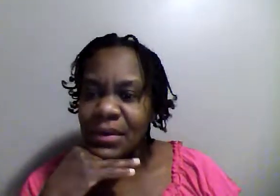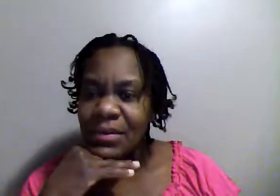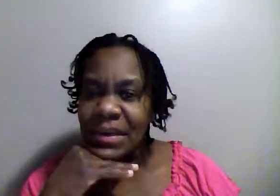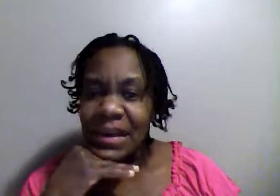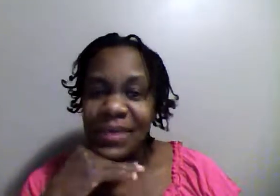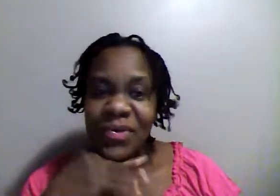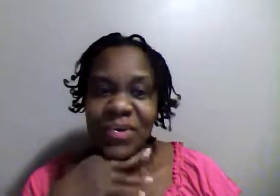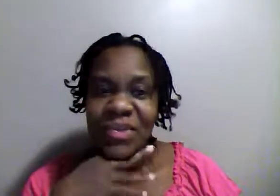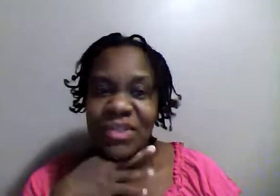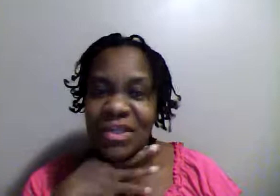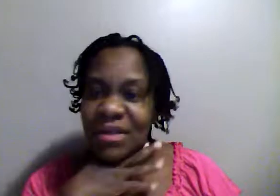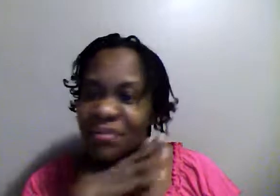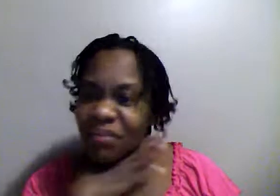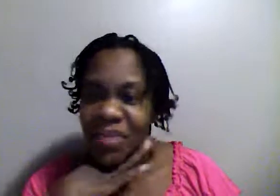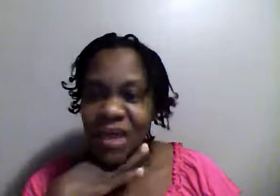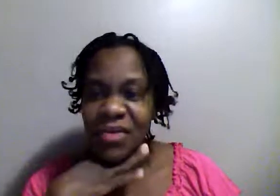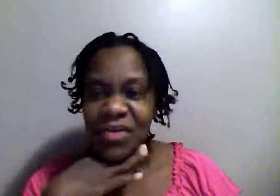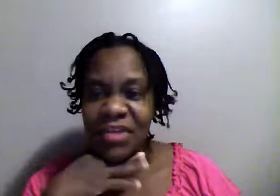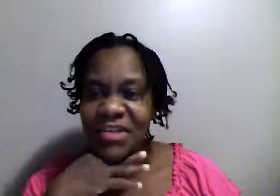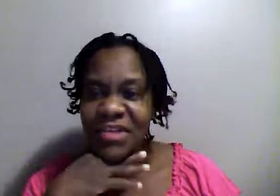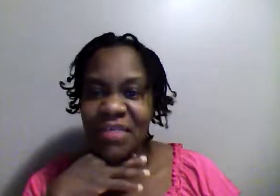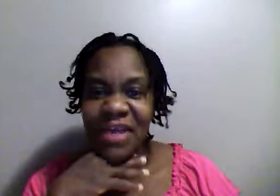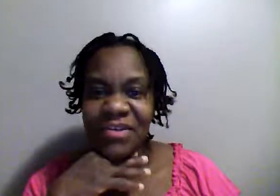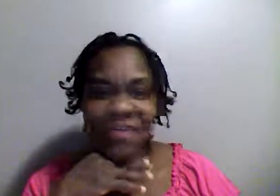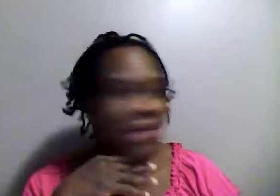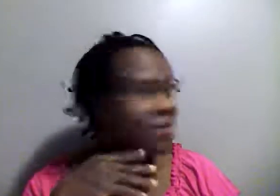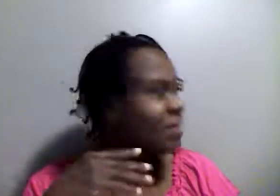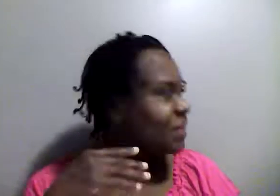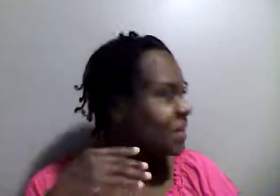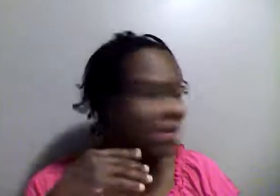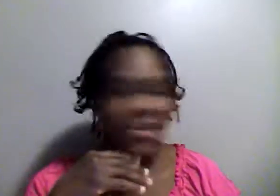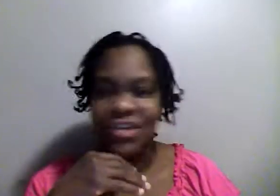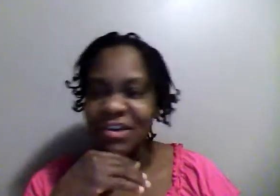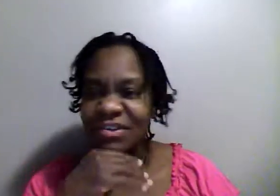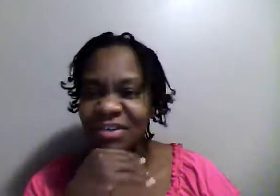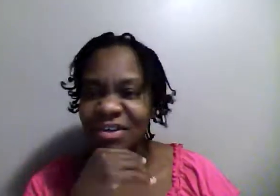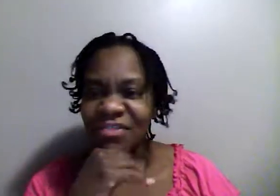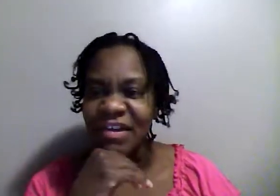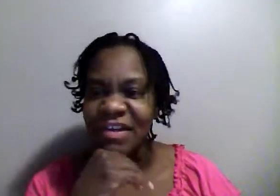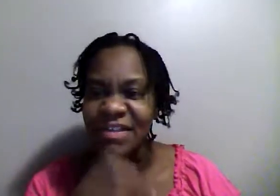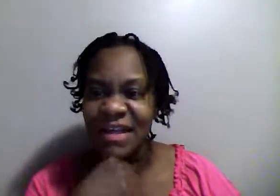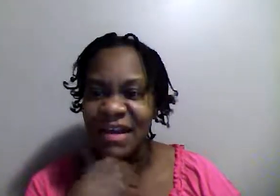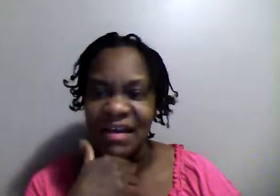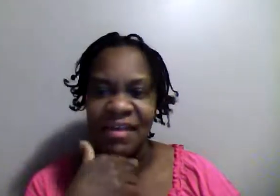Well, I use strings on my tomato in addition to the trellis that I have.